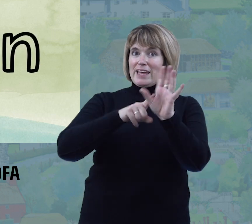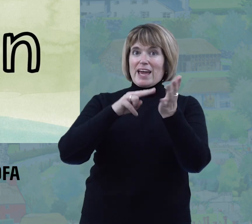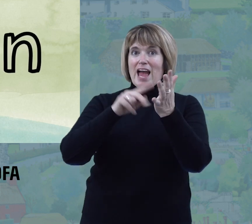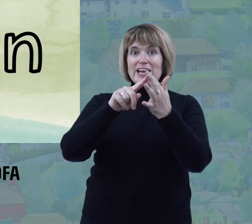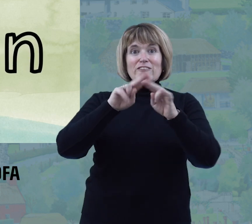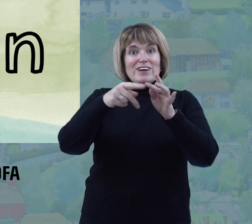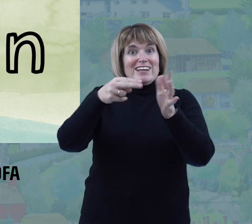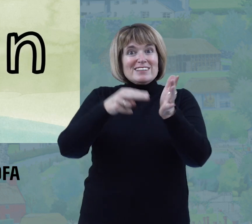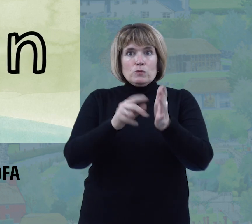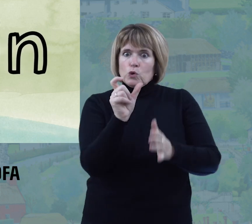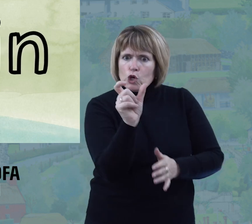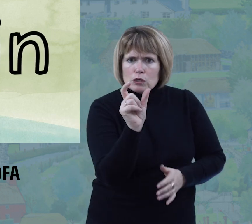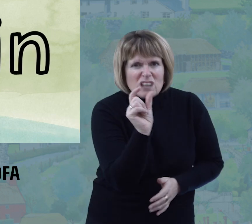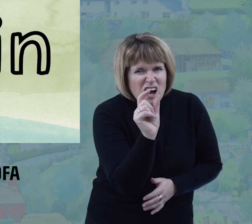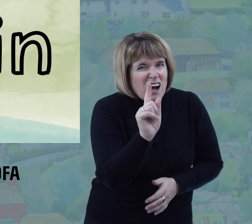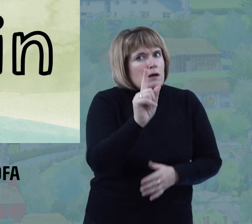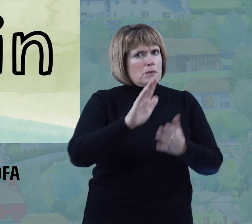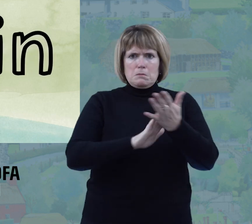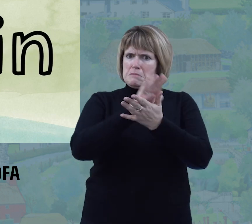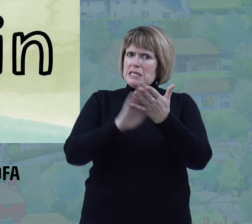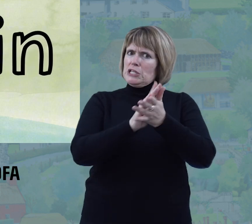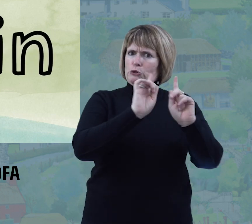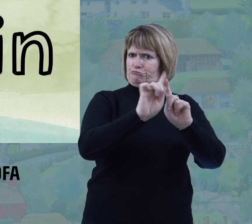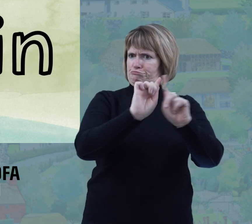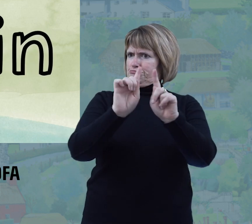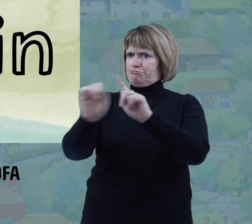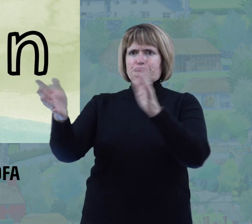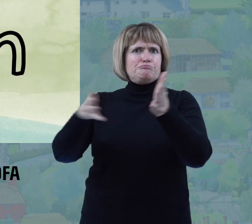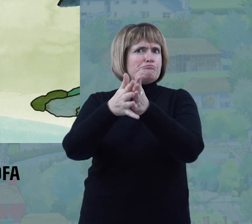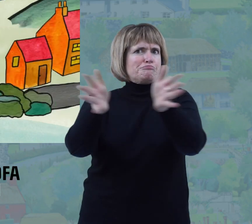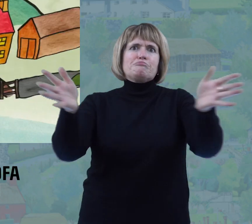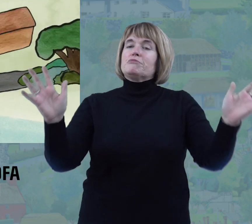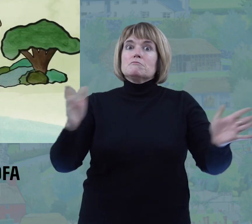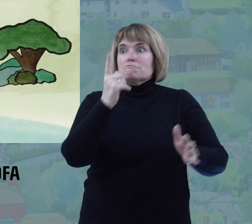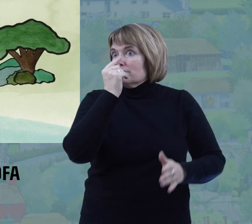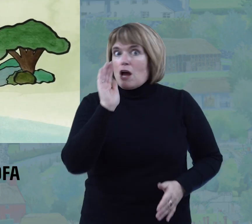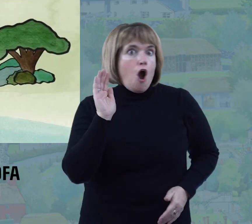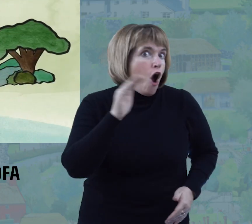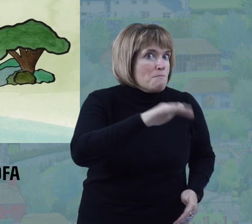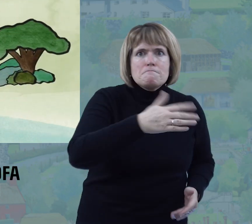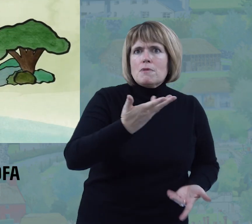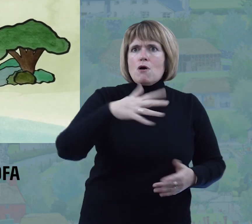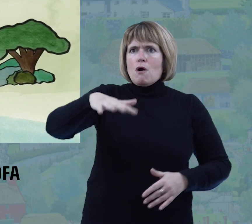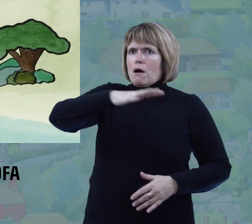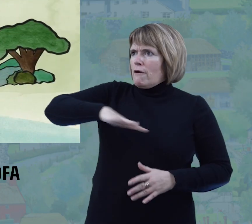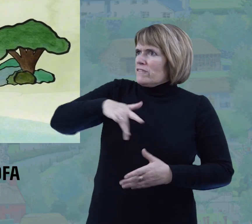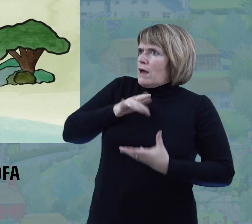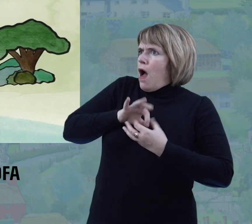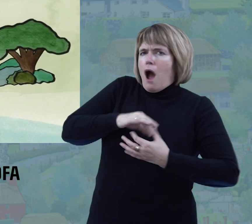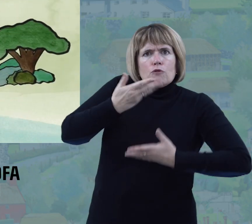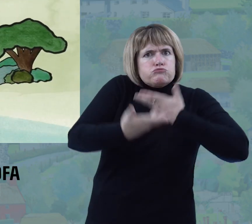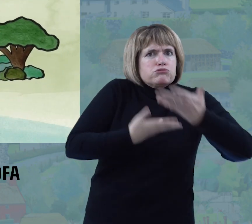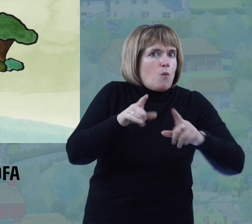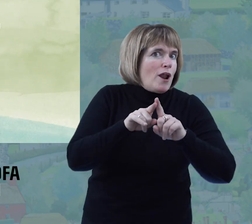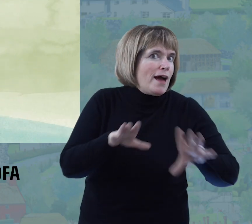Cynefin is a small word, but this small word can mean many different things. It can mean home. More than that, it can describe where